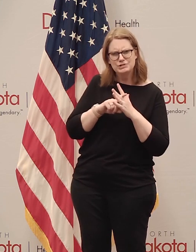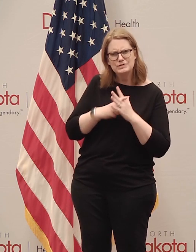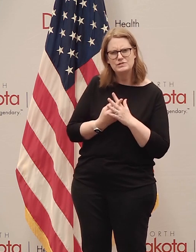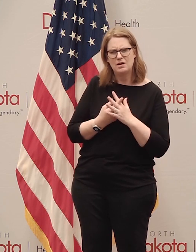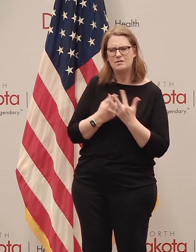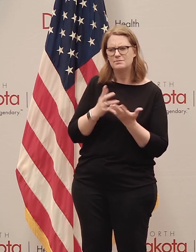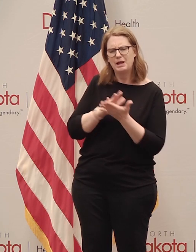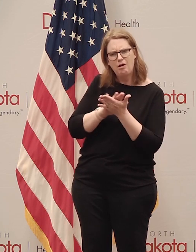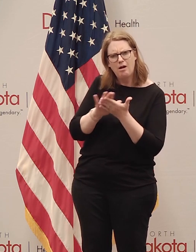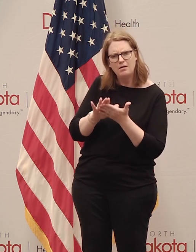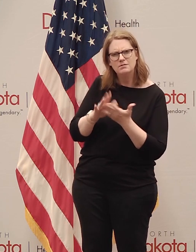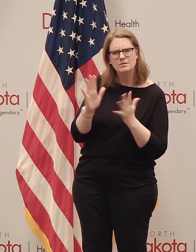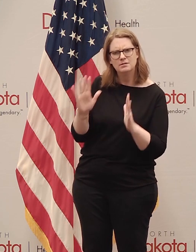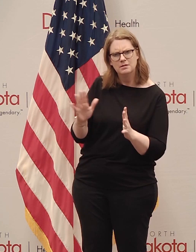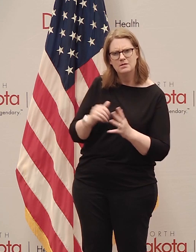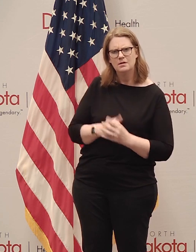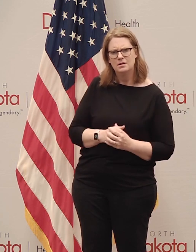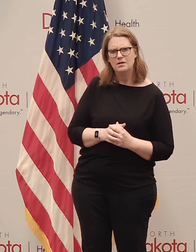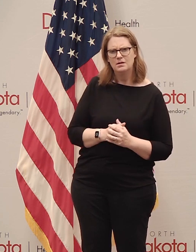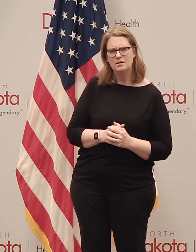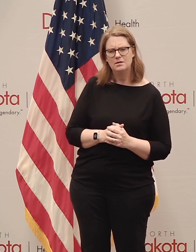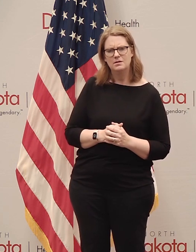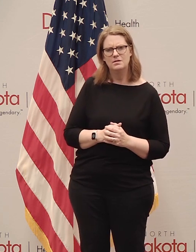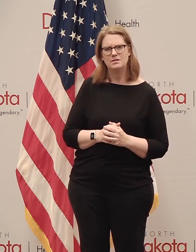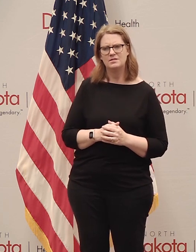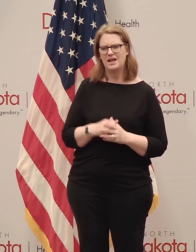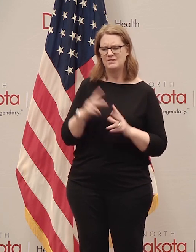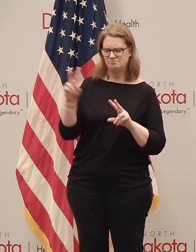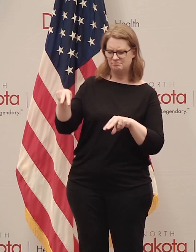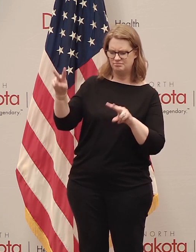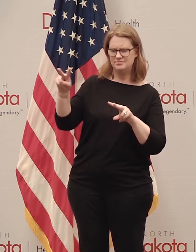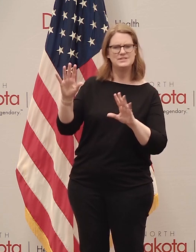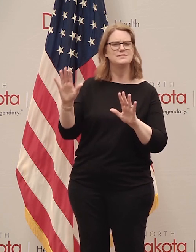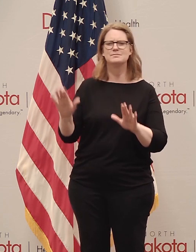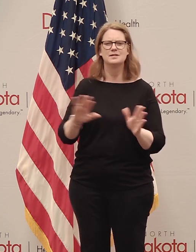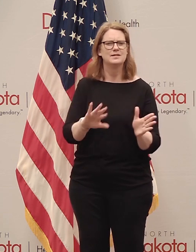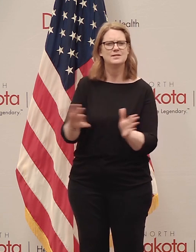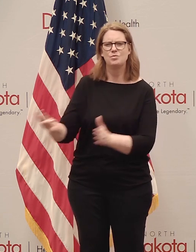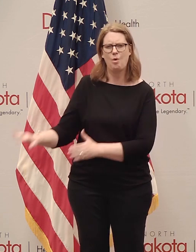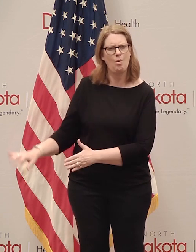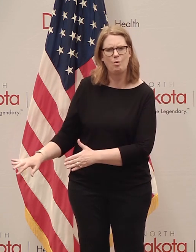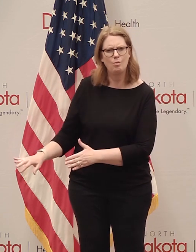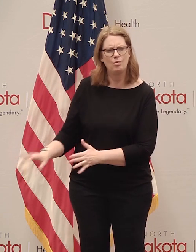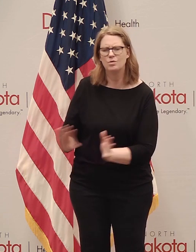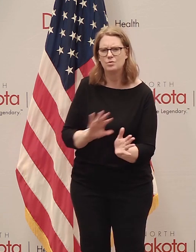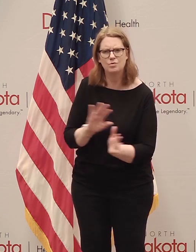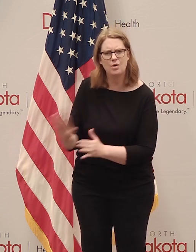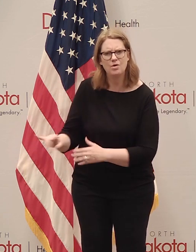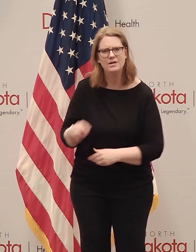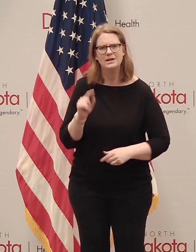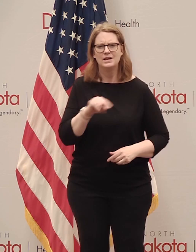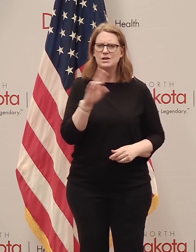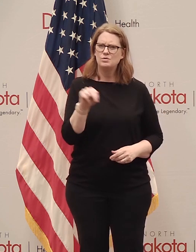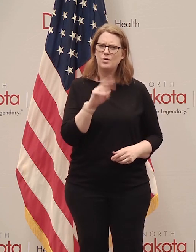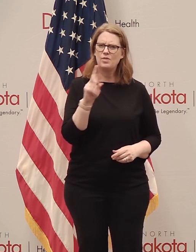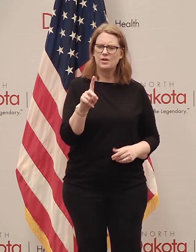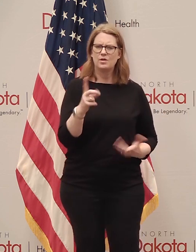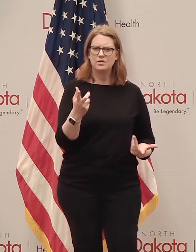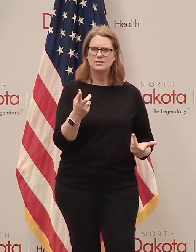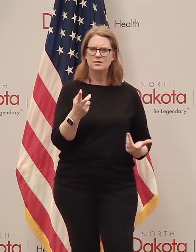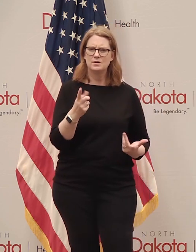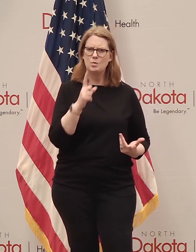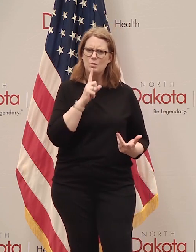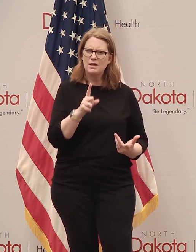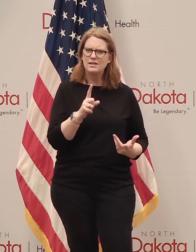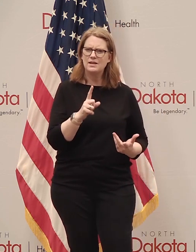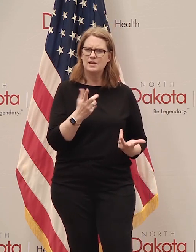and then drop the judgment. in North Dakota, we find our better